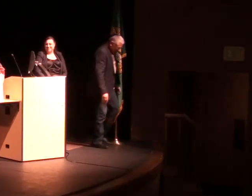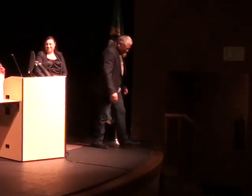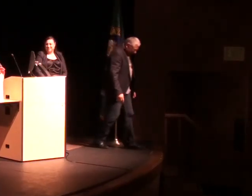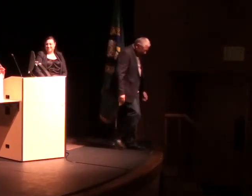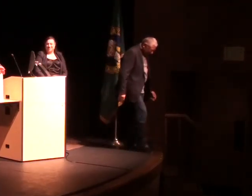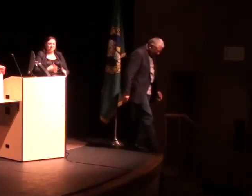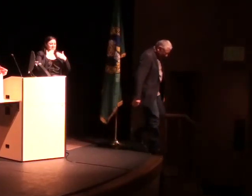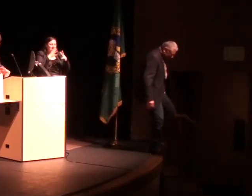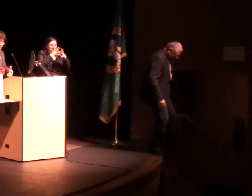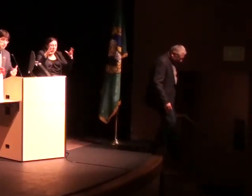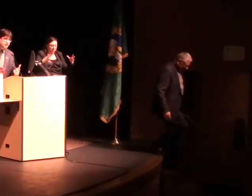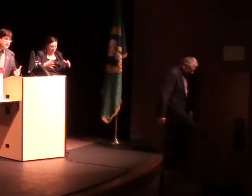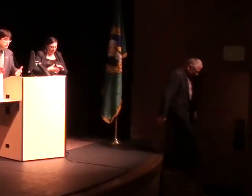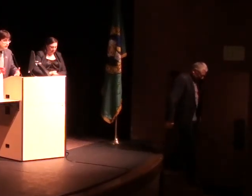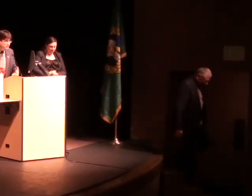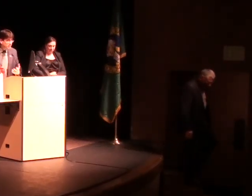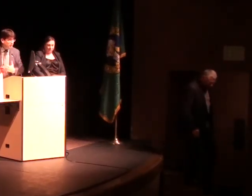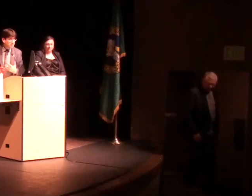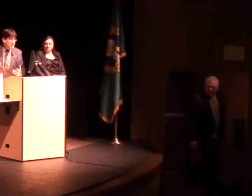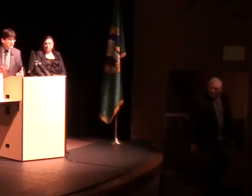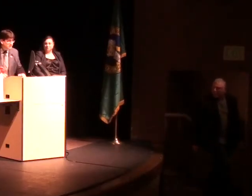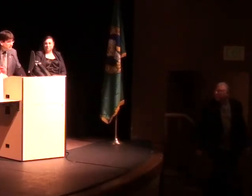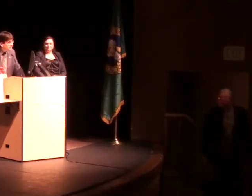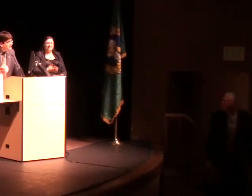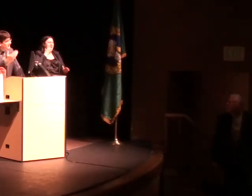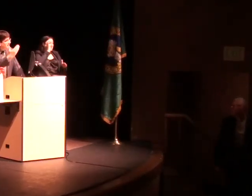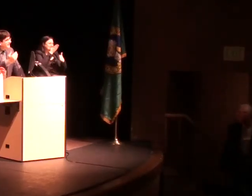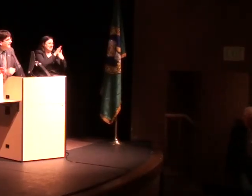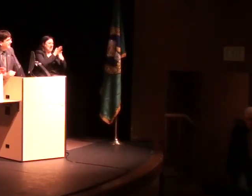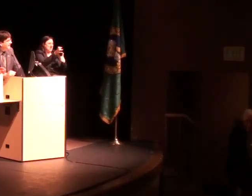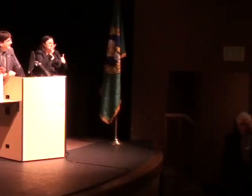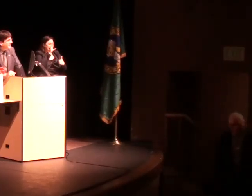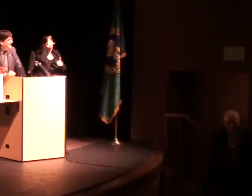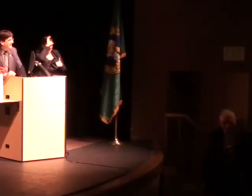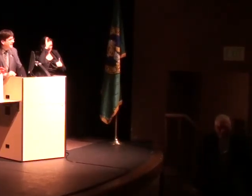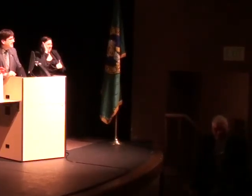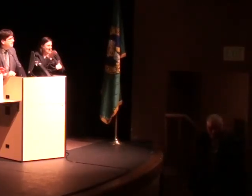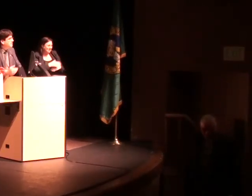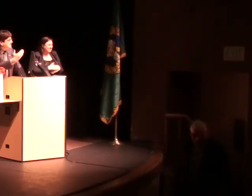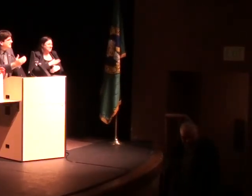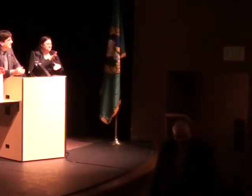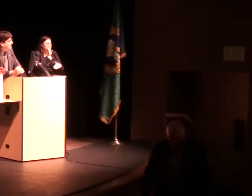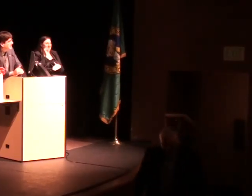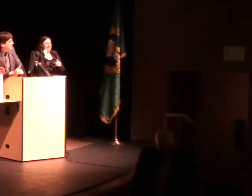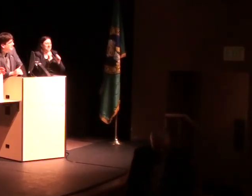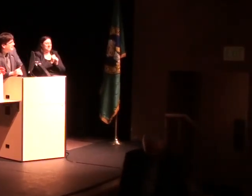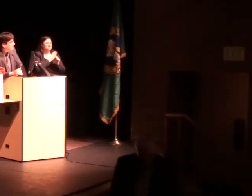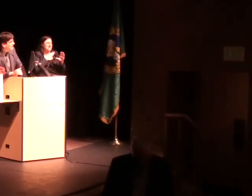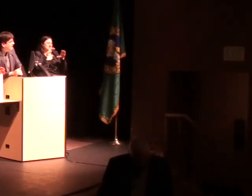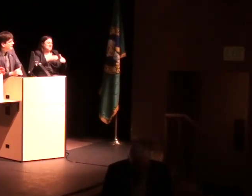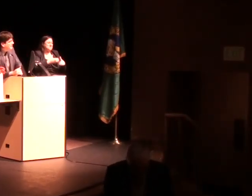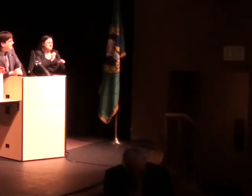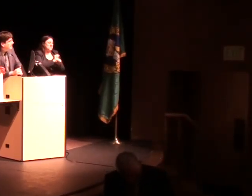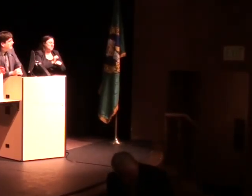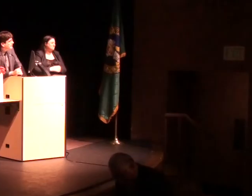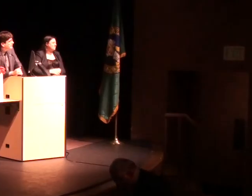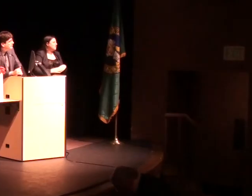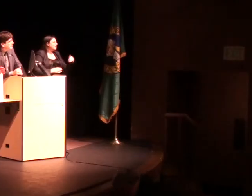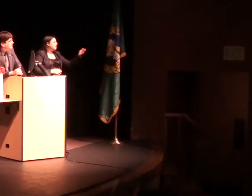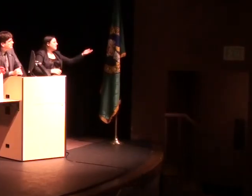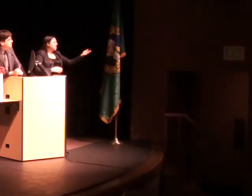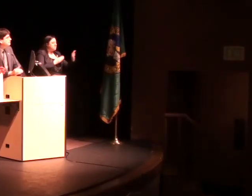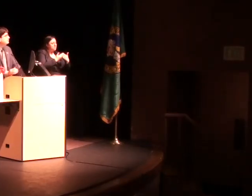Thank you very much. We're going to check that with the people in the embassy, no? Yeah. Yes, please. Hello. Before I